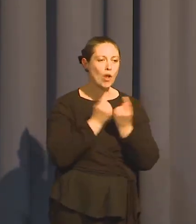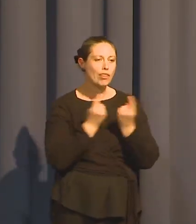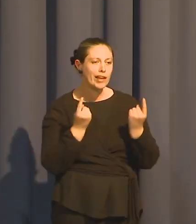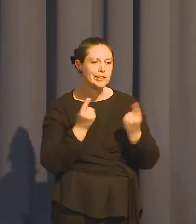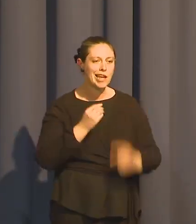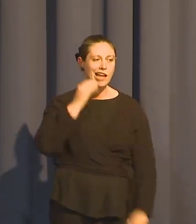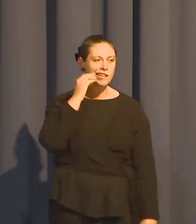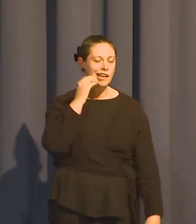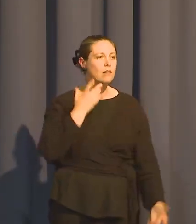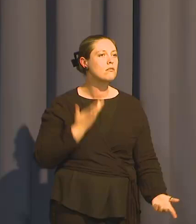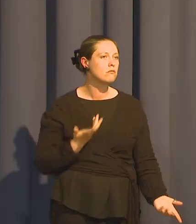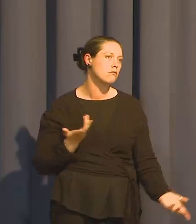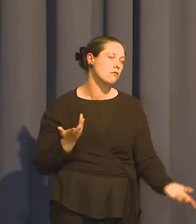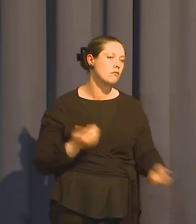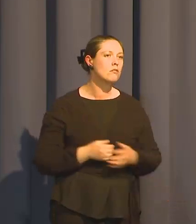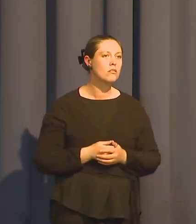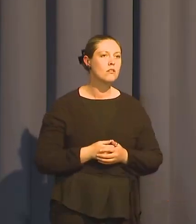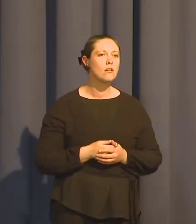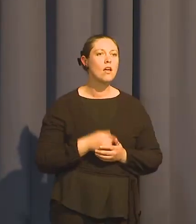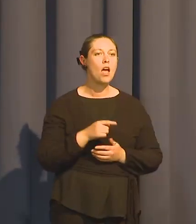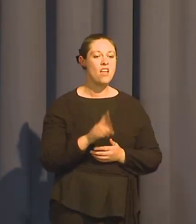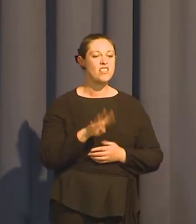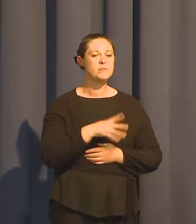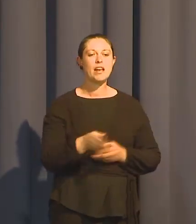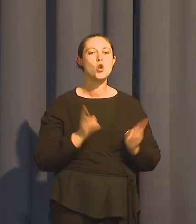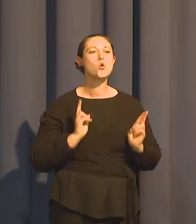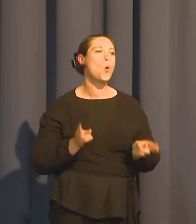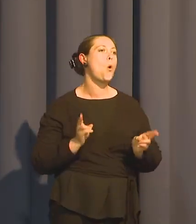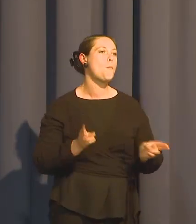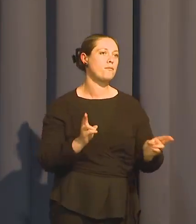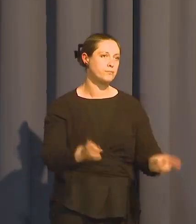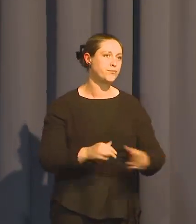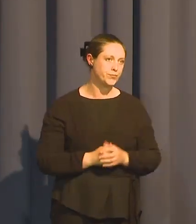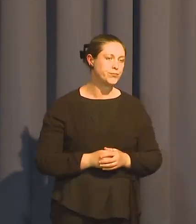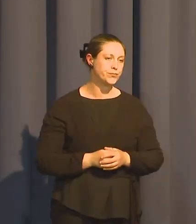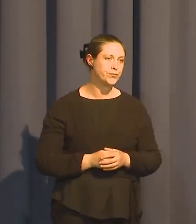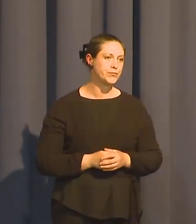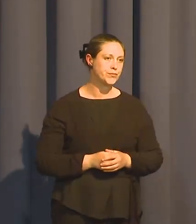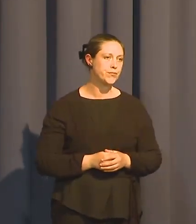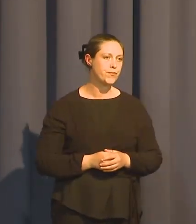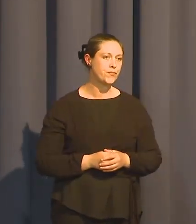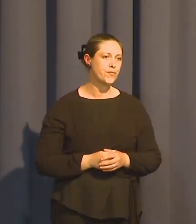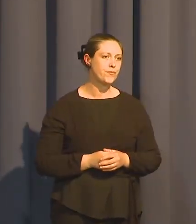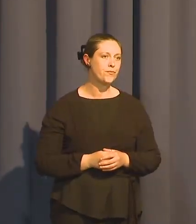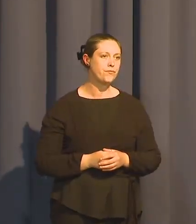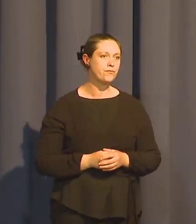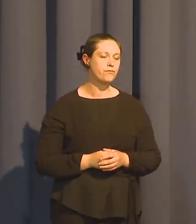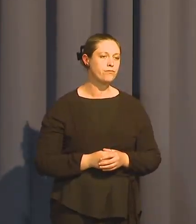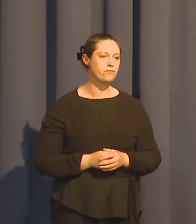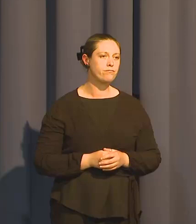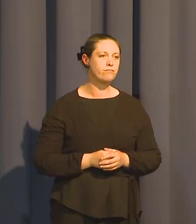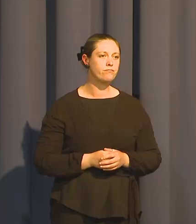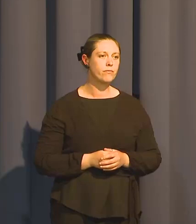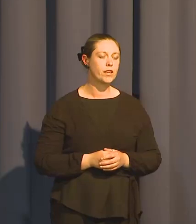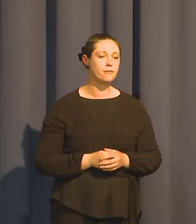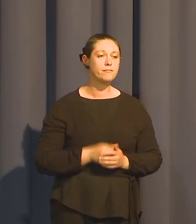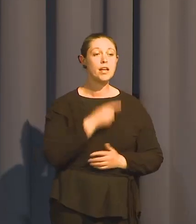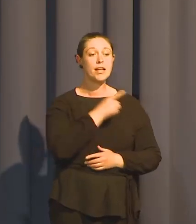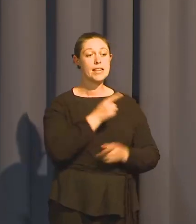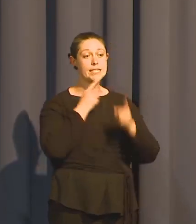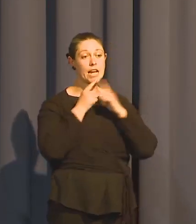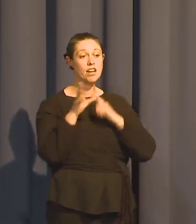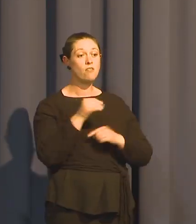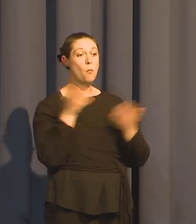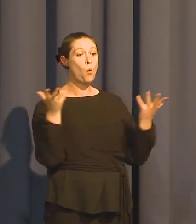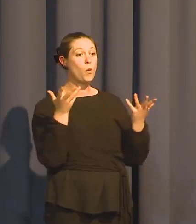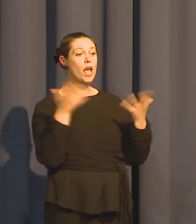time. Again, this pattern is completely normal. And this is just to highlight that. This is data from the United States,